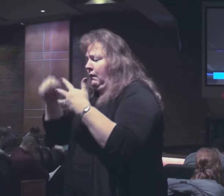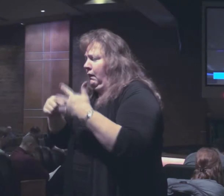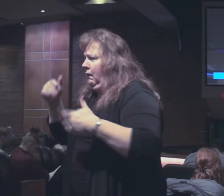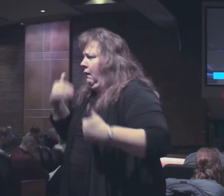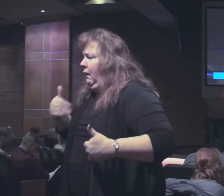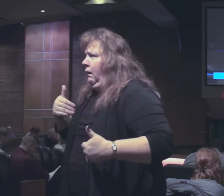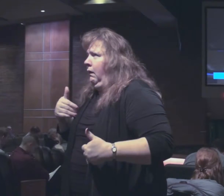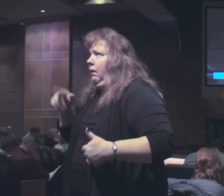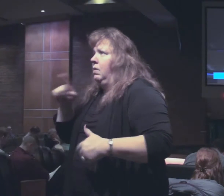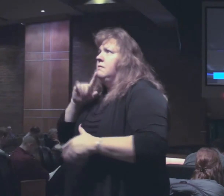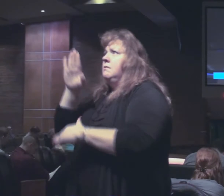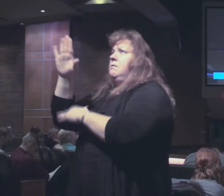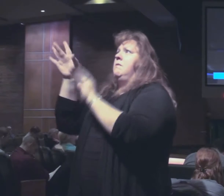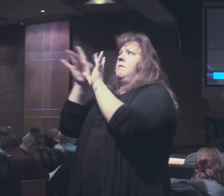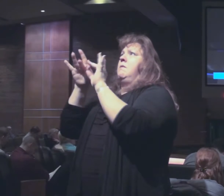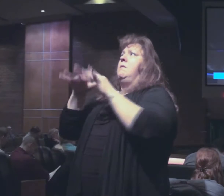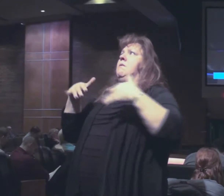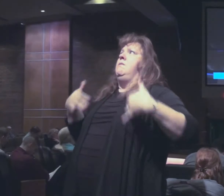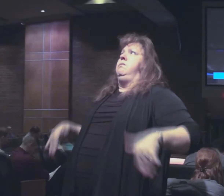We admire their testimony.